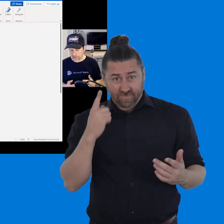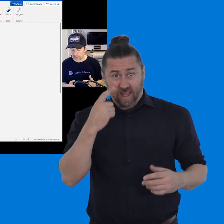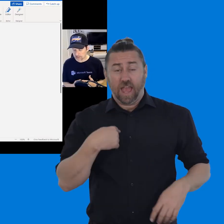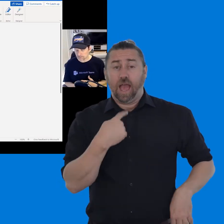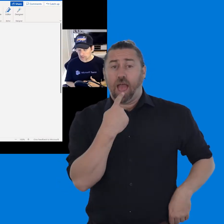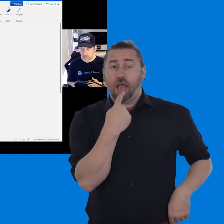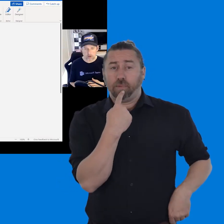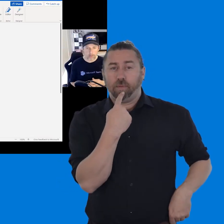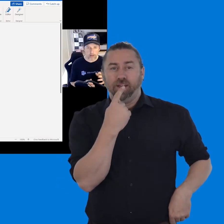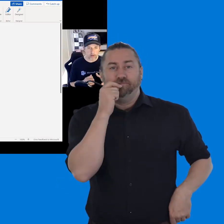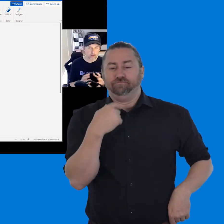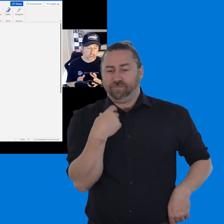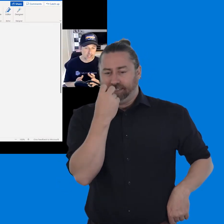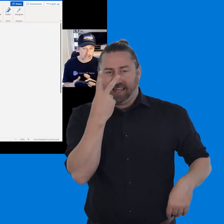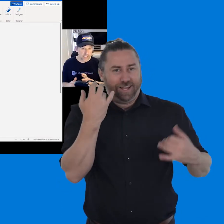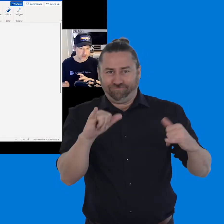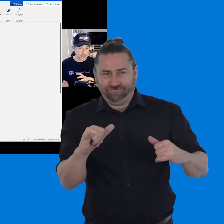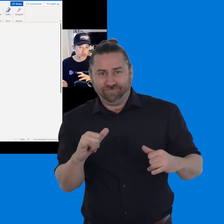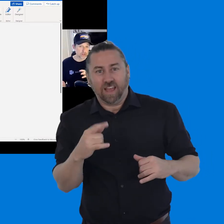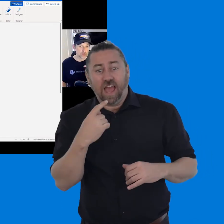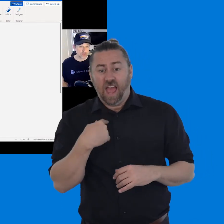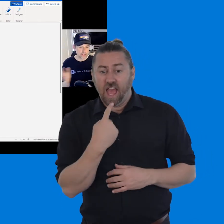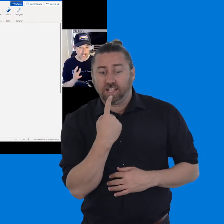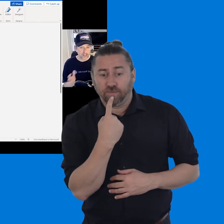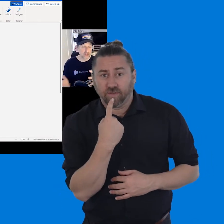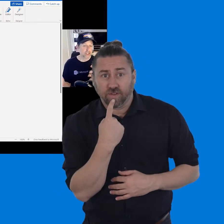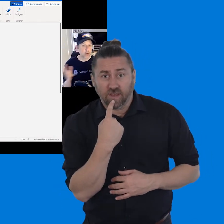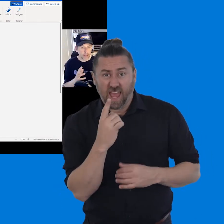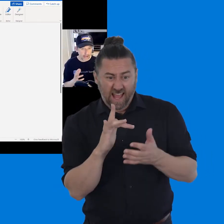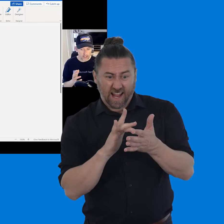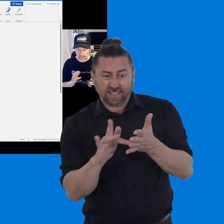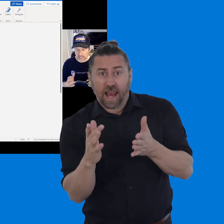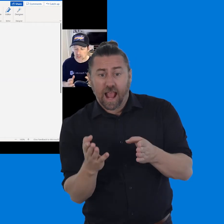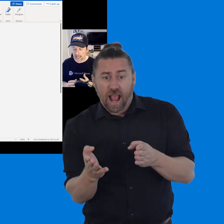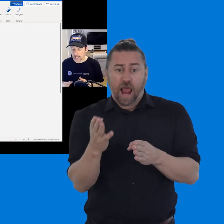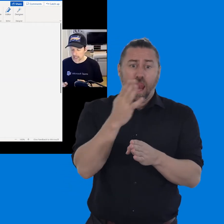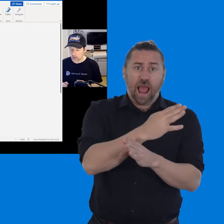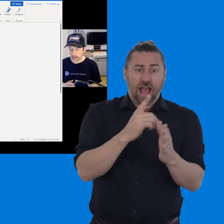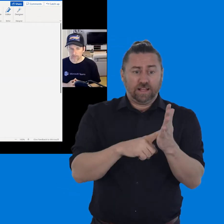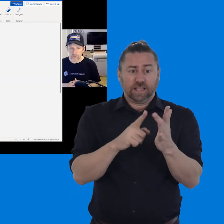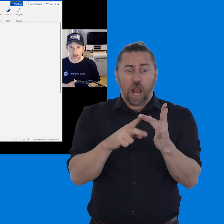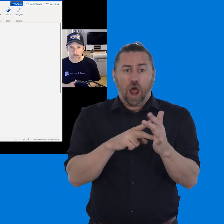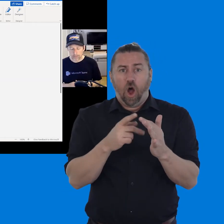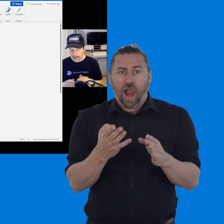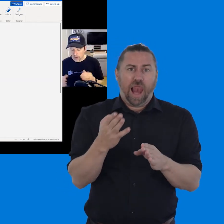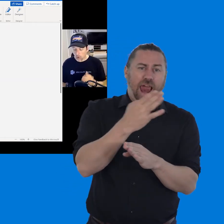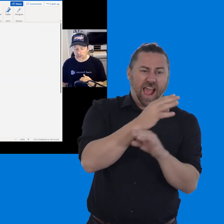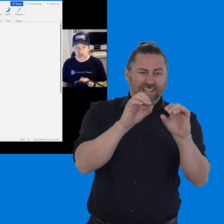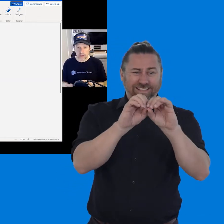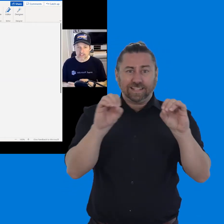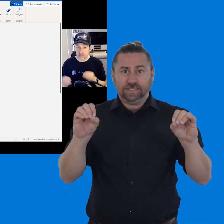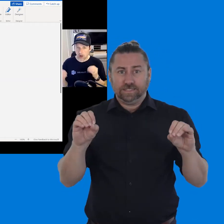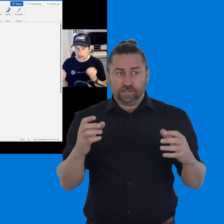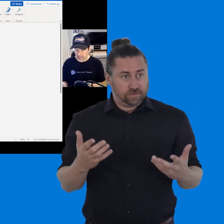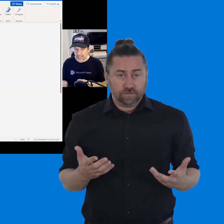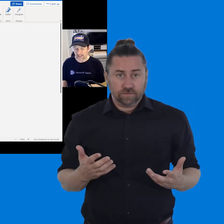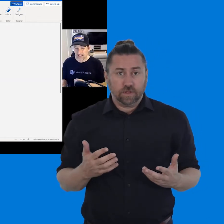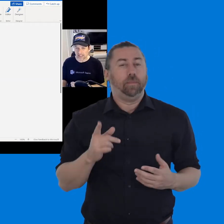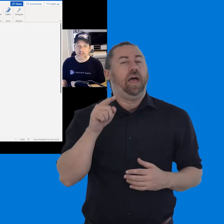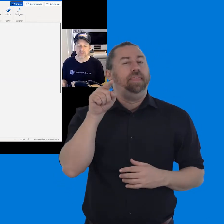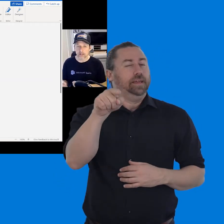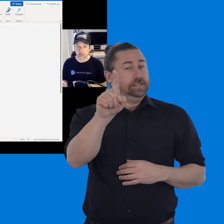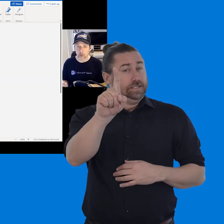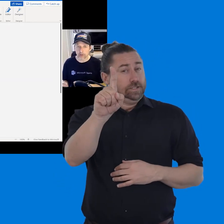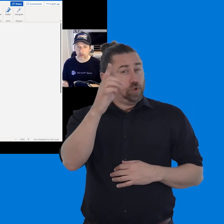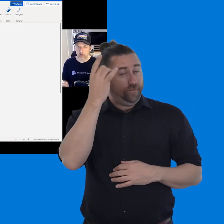Okay, so there it is. You saw I made a bit of a mistake and I was able to use dictation to go back and change that anyway. But I want to stress that I'm connected